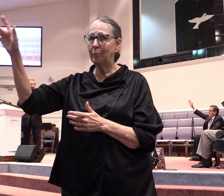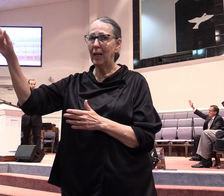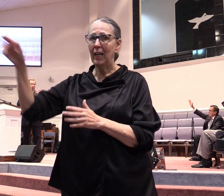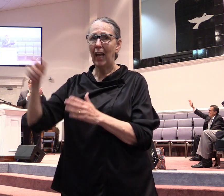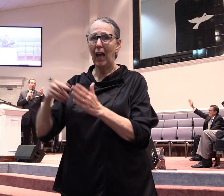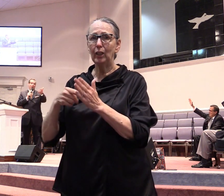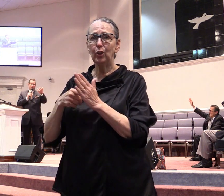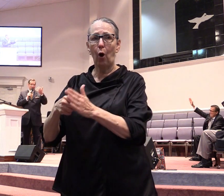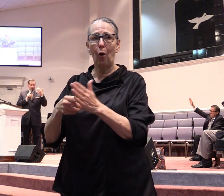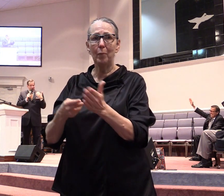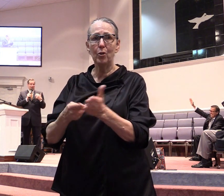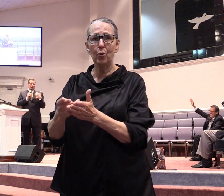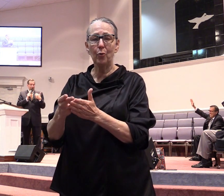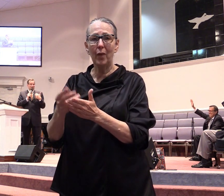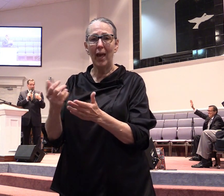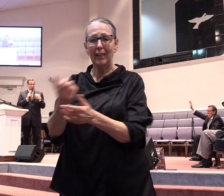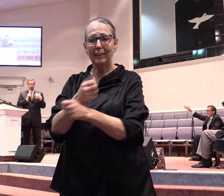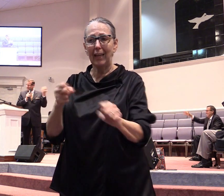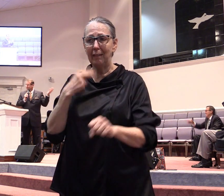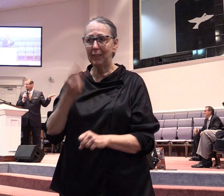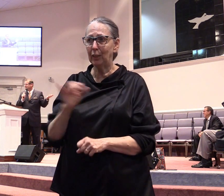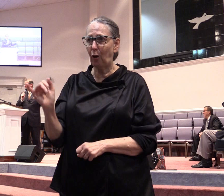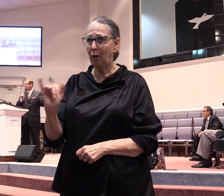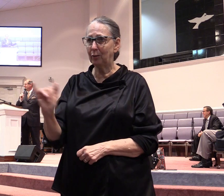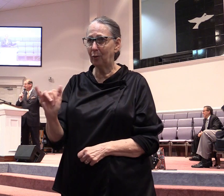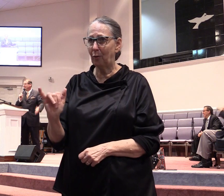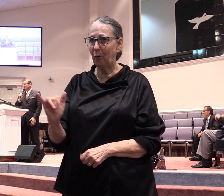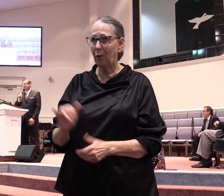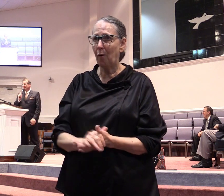His truth and brings us into it.